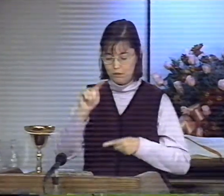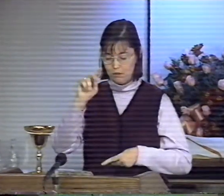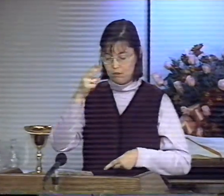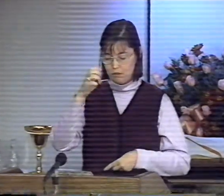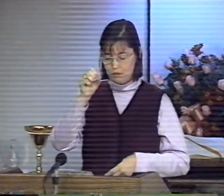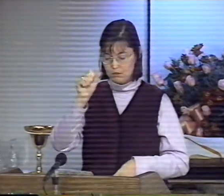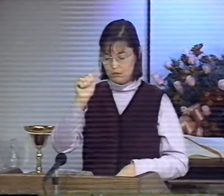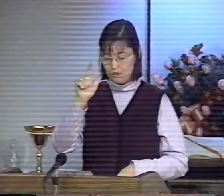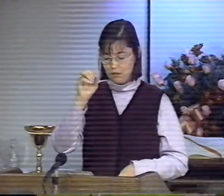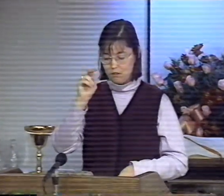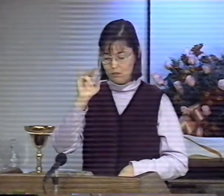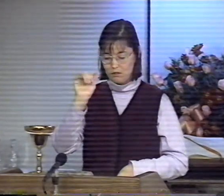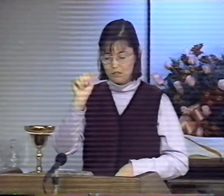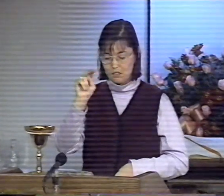Thessalonians.